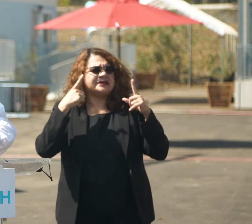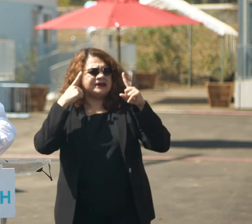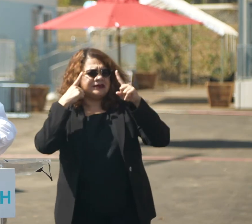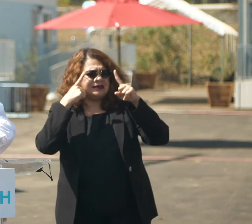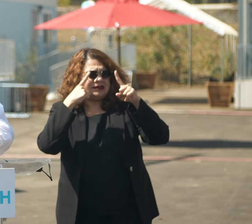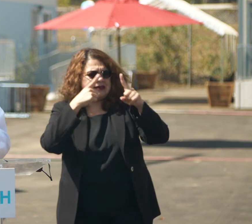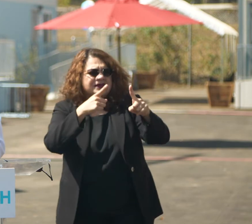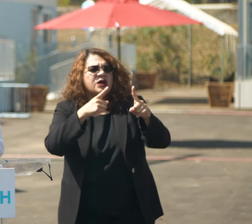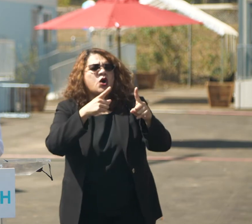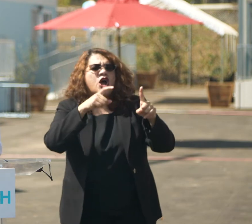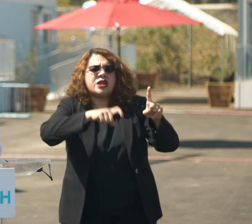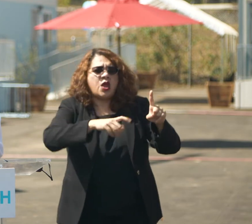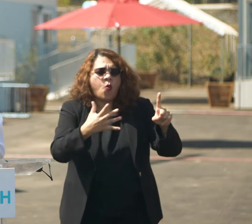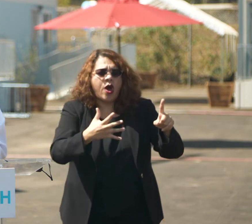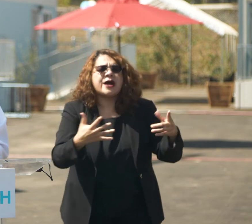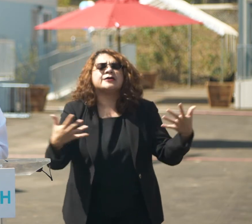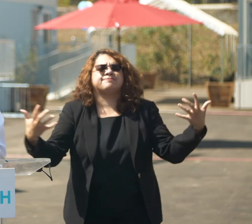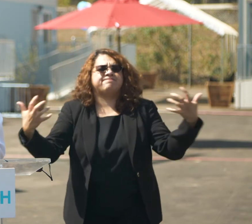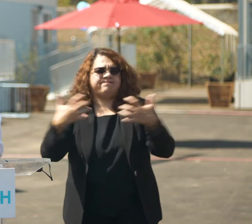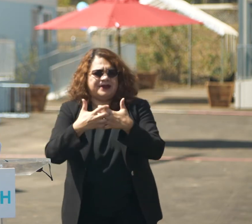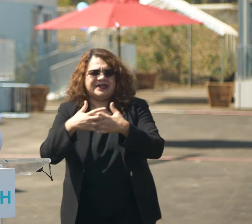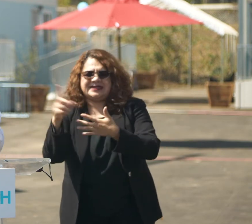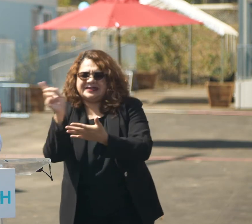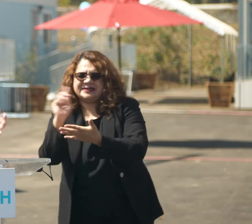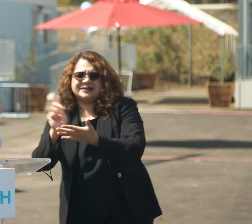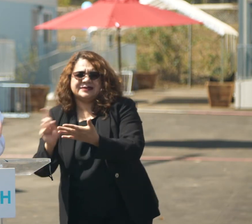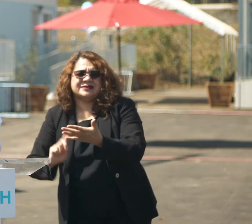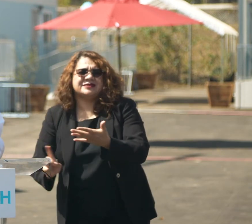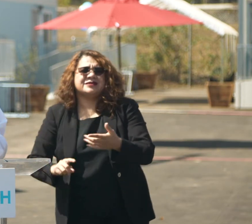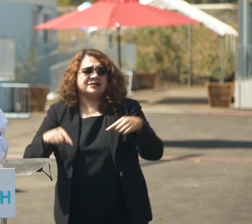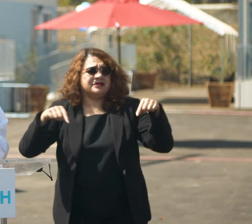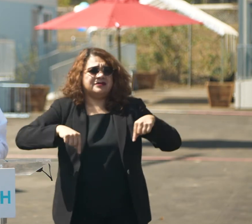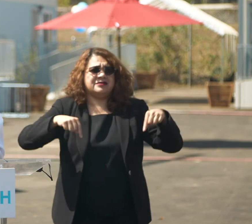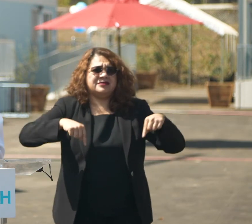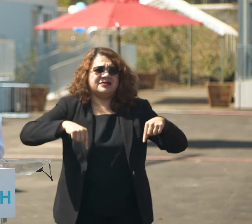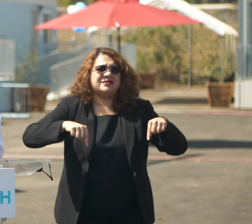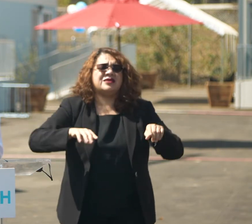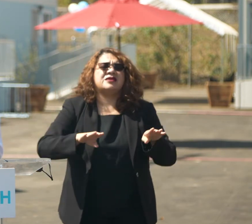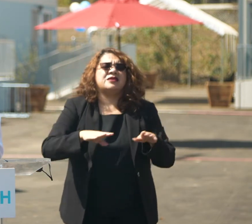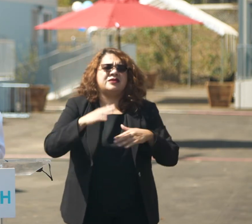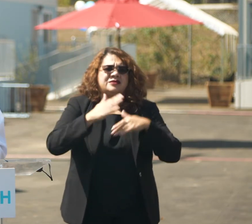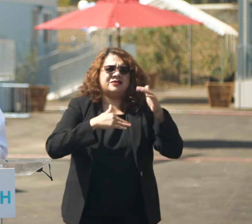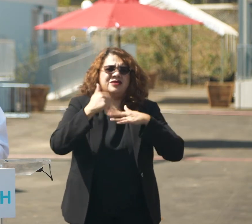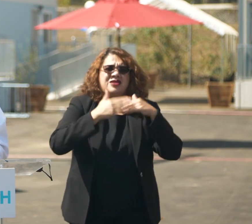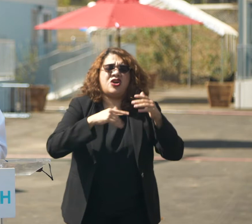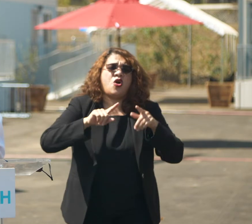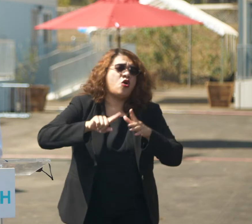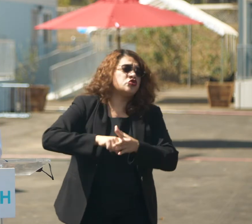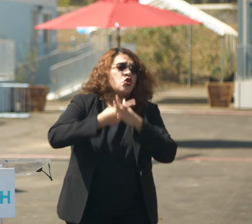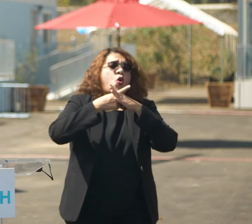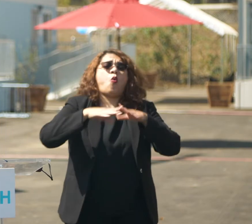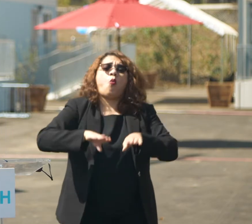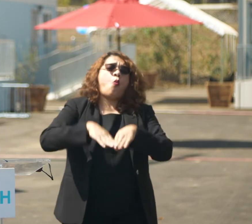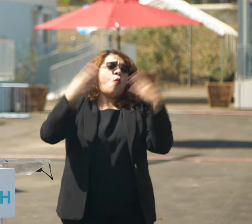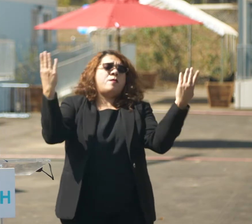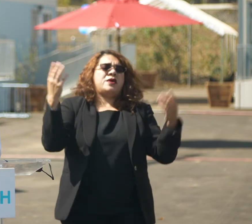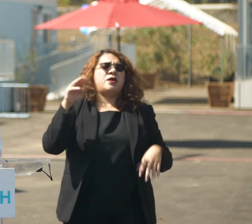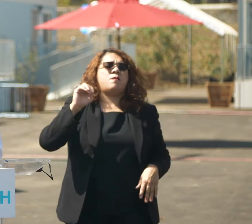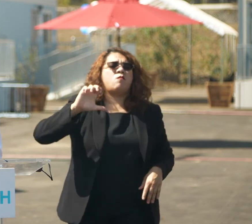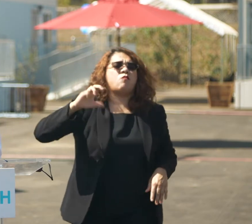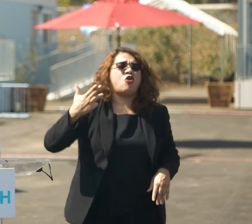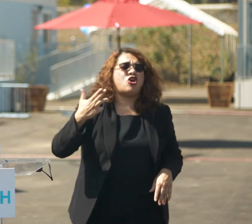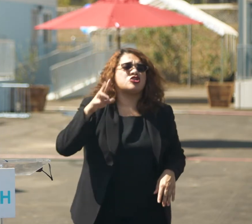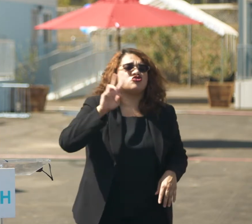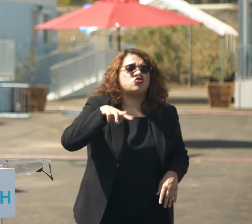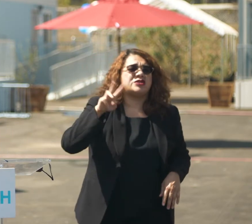mind. Public Works broke ground on the actual physical construction of the project on March